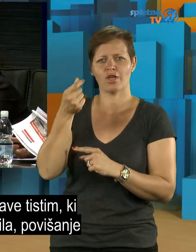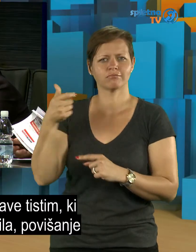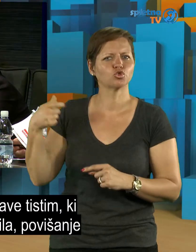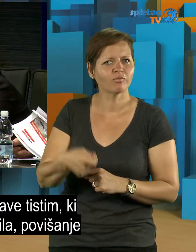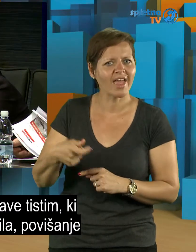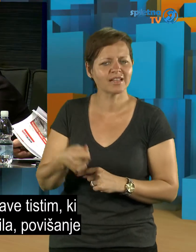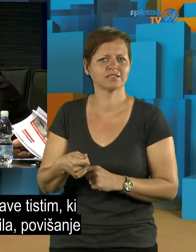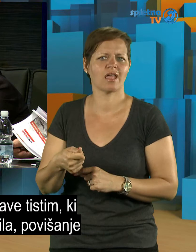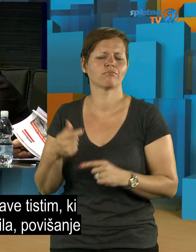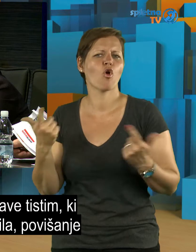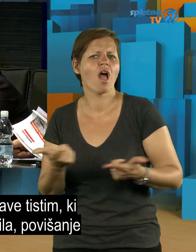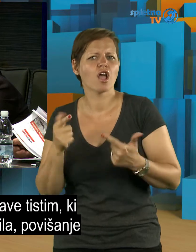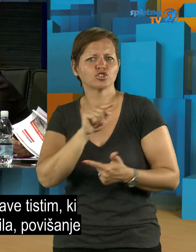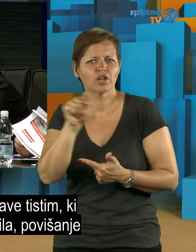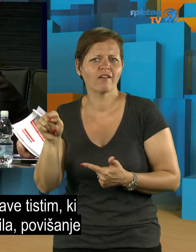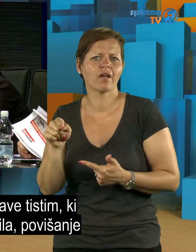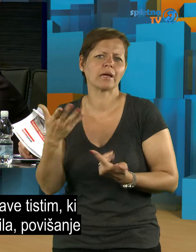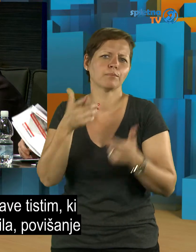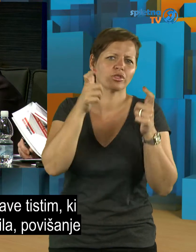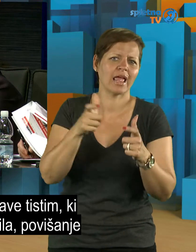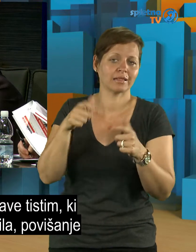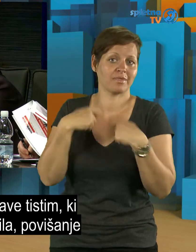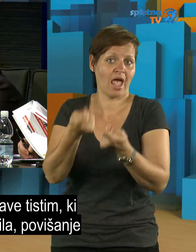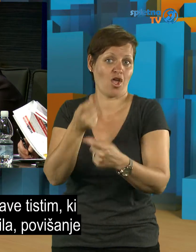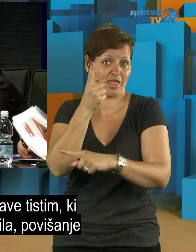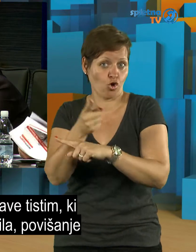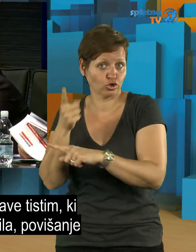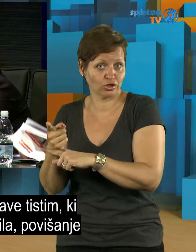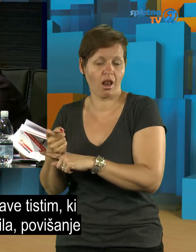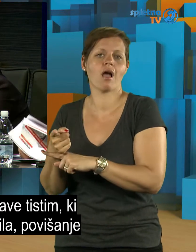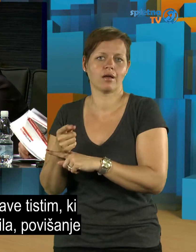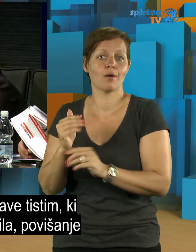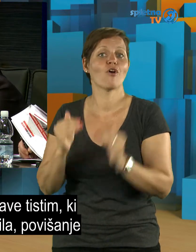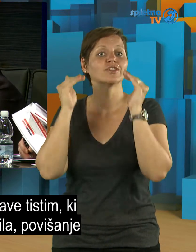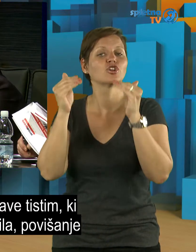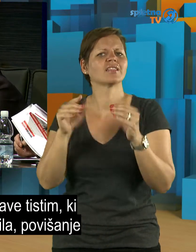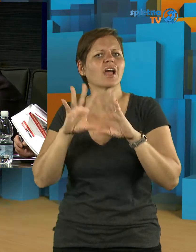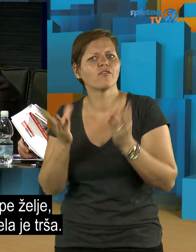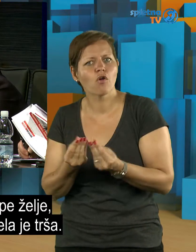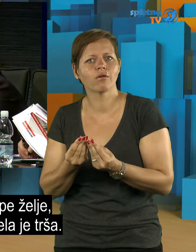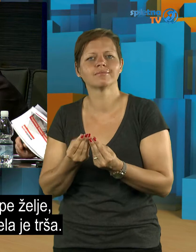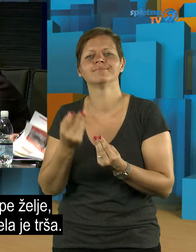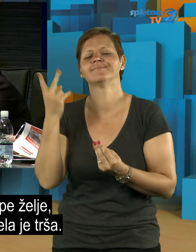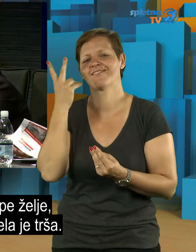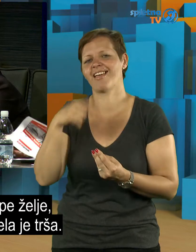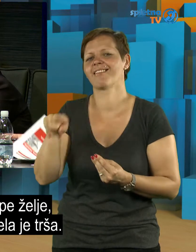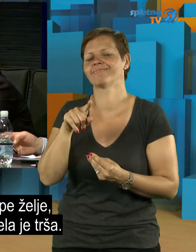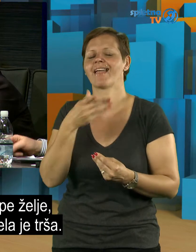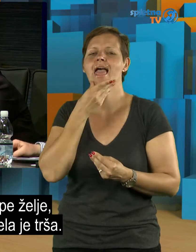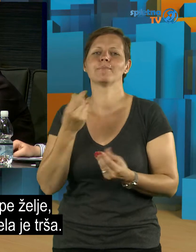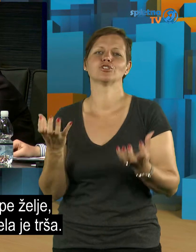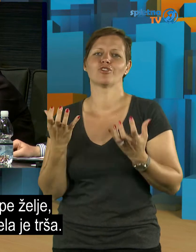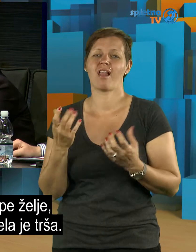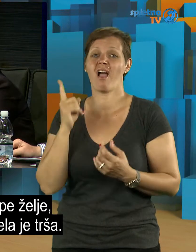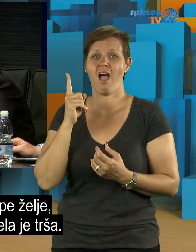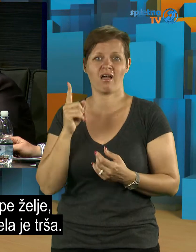Više subvencije, olešave tistim, ki podjetjem dajejo naročila, povišanje kvot so seveda lepe želje, a realnost